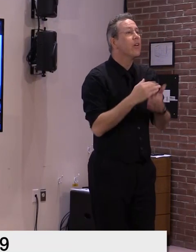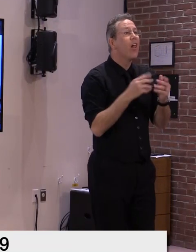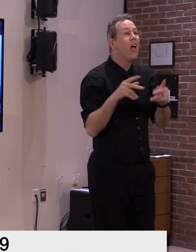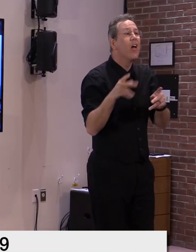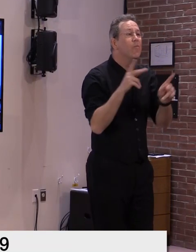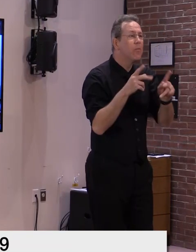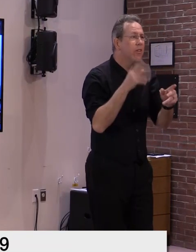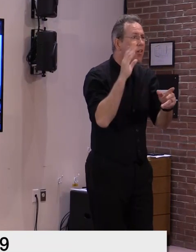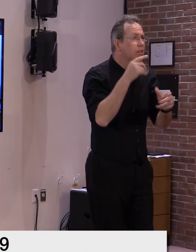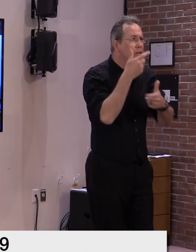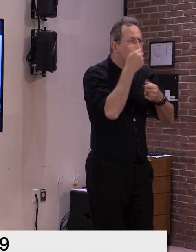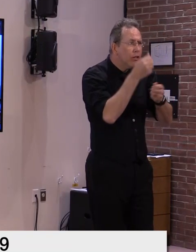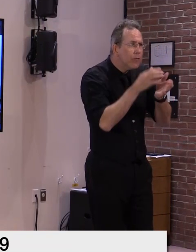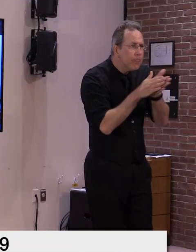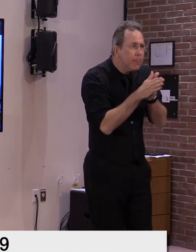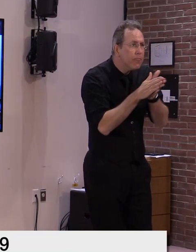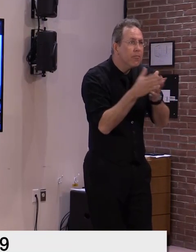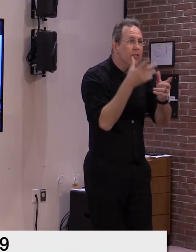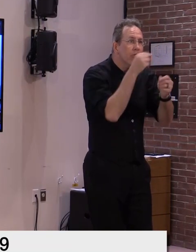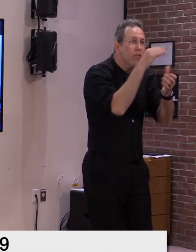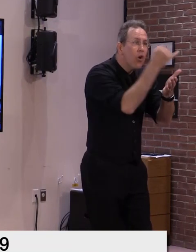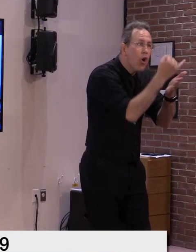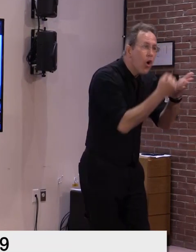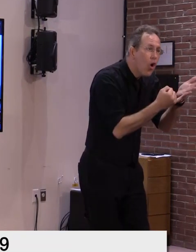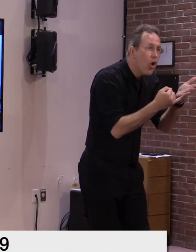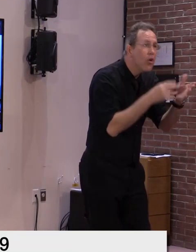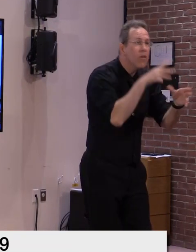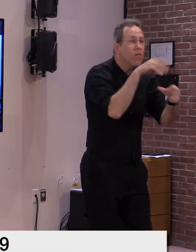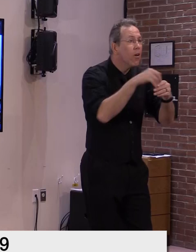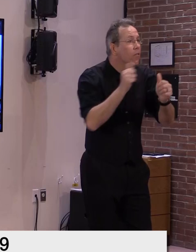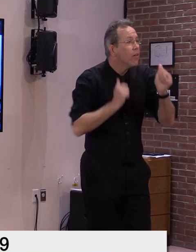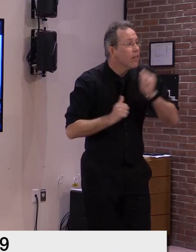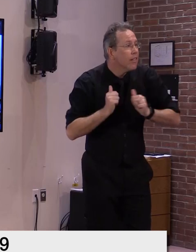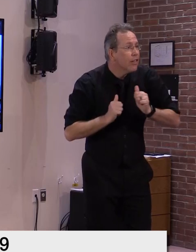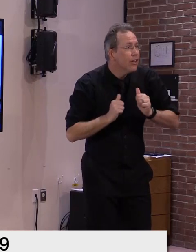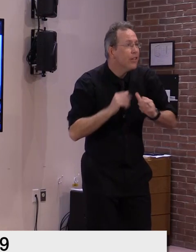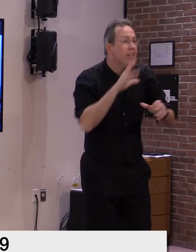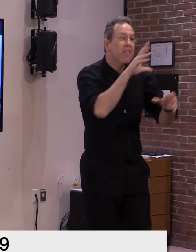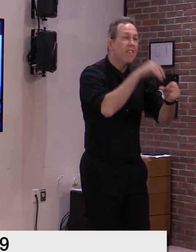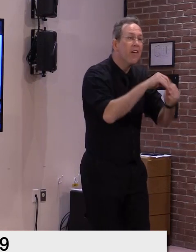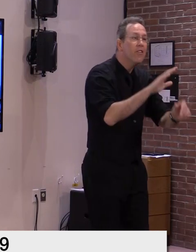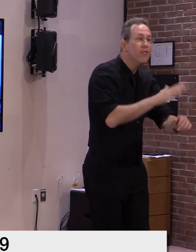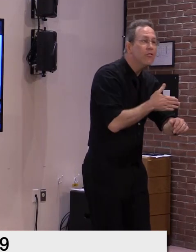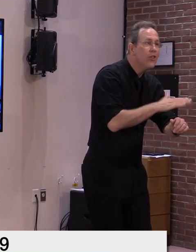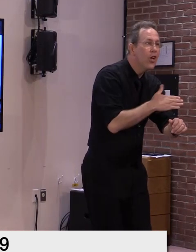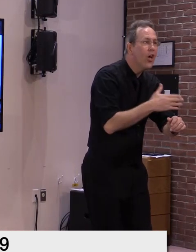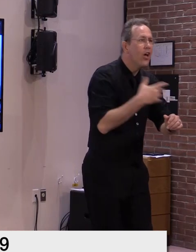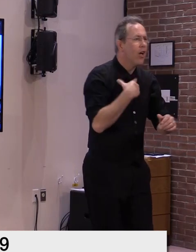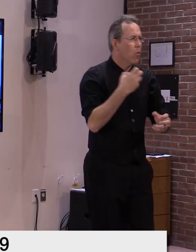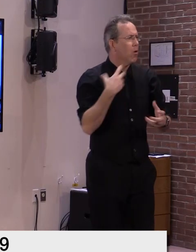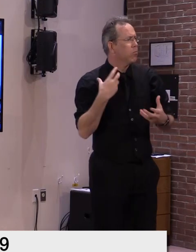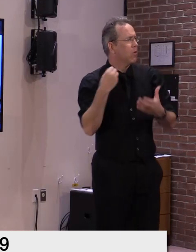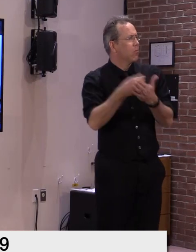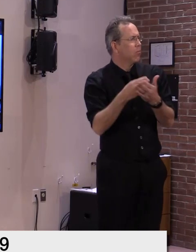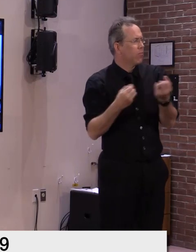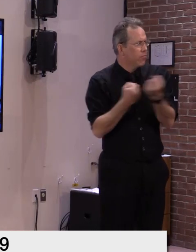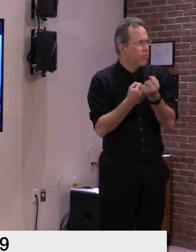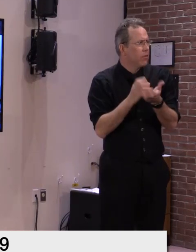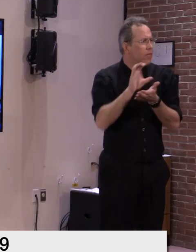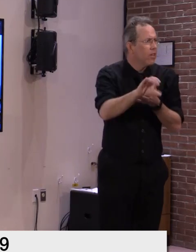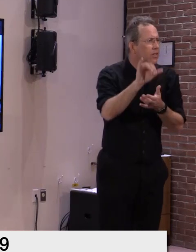the arts and theater and music, and I hope we can inject that into the summer programming as well. And for those kids who may